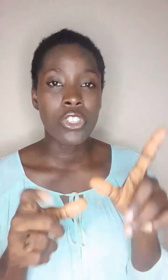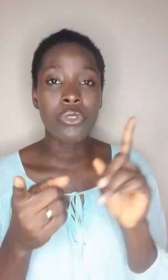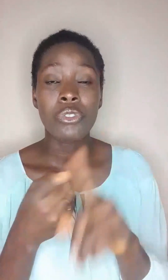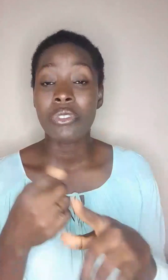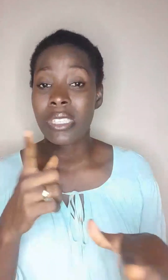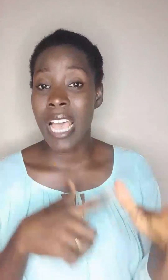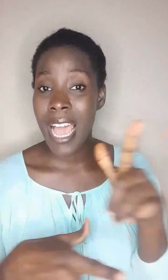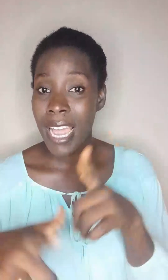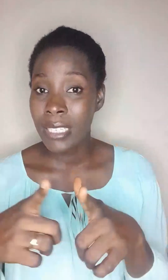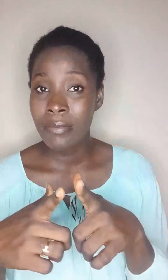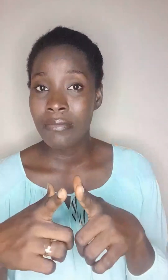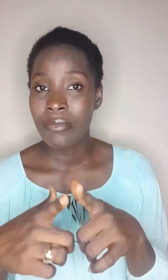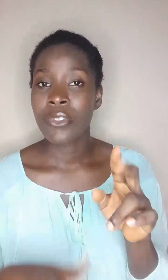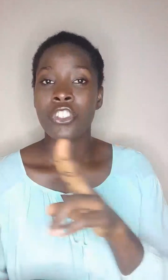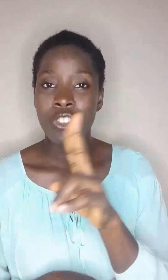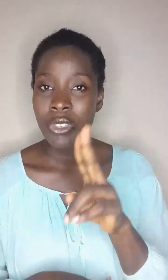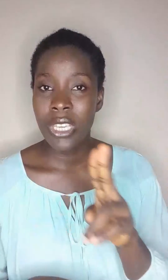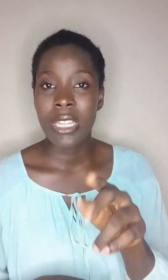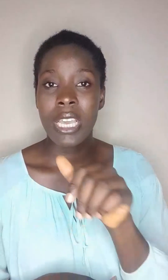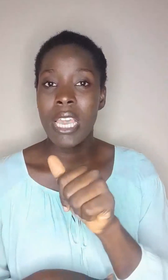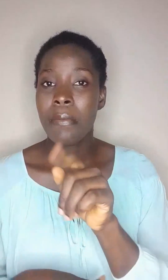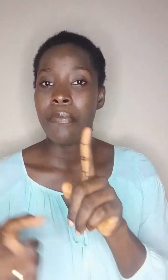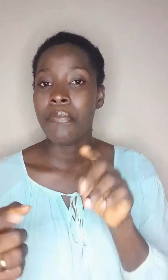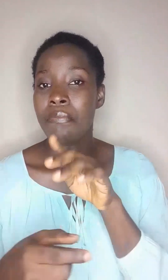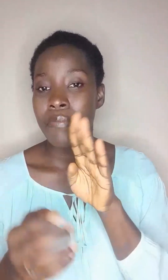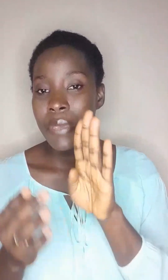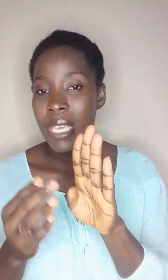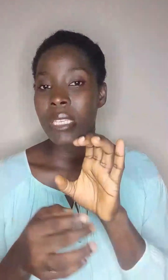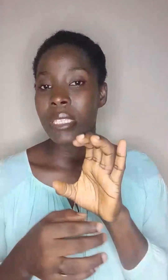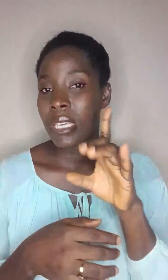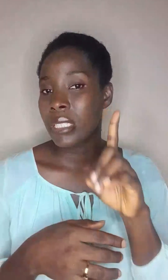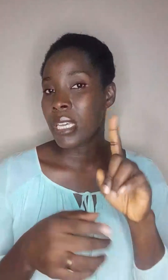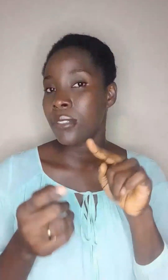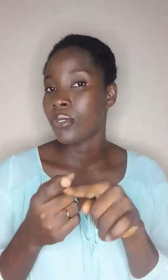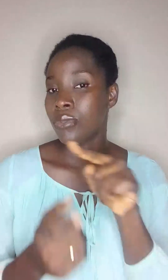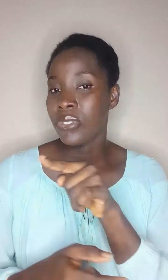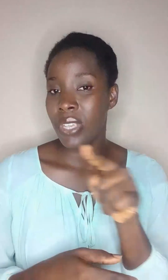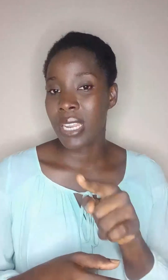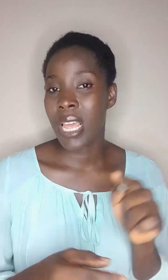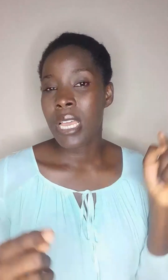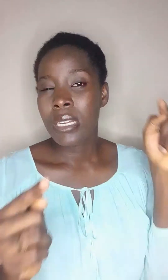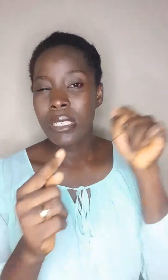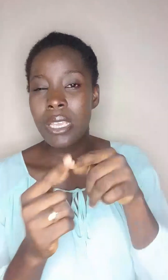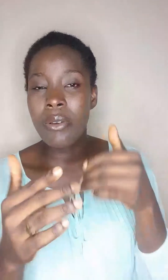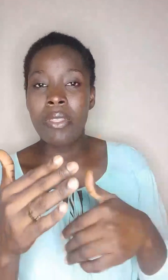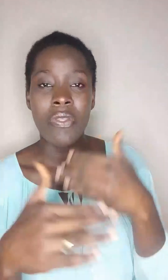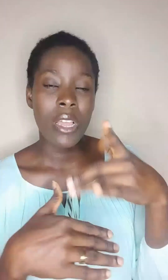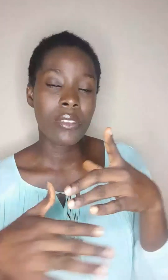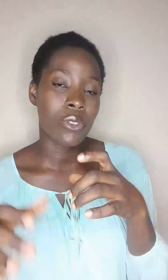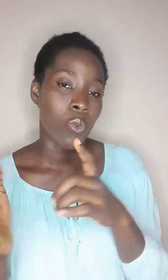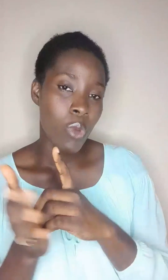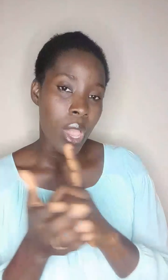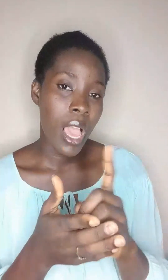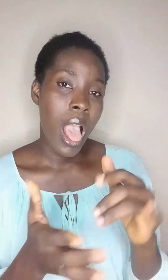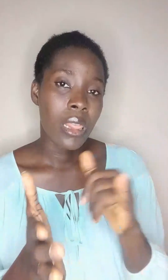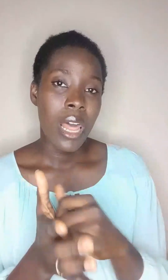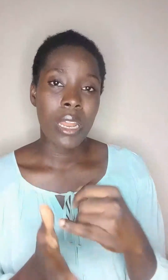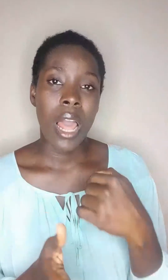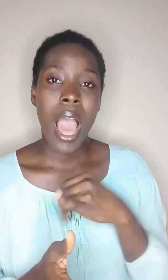to sign using the A, B, C, D to Z. Till next week, that I